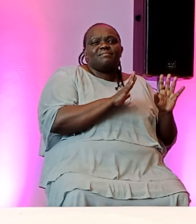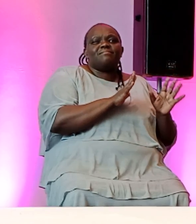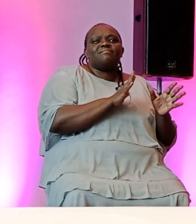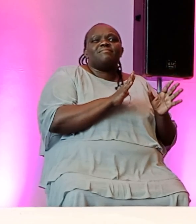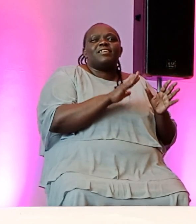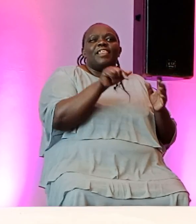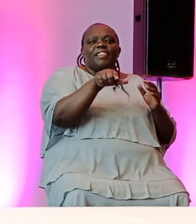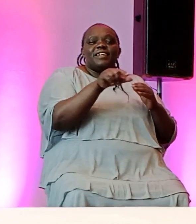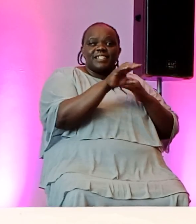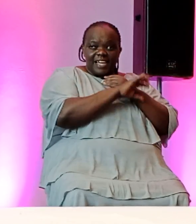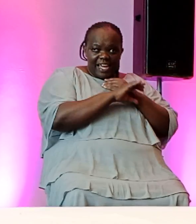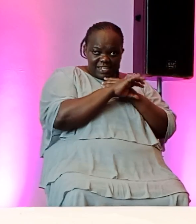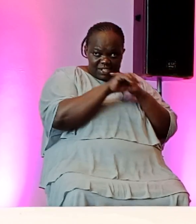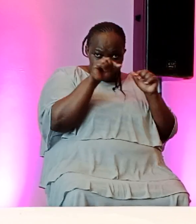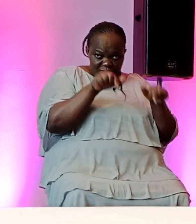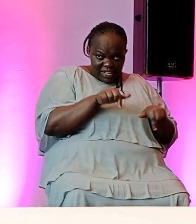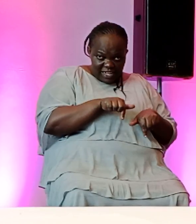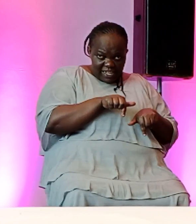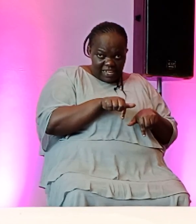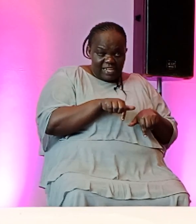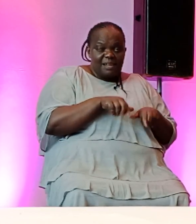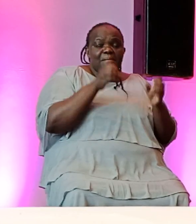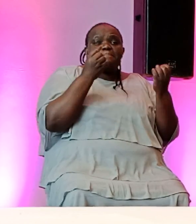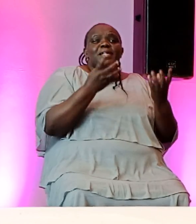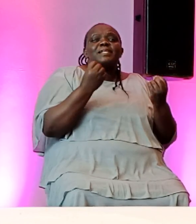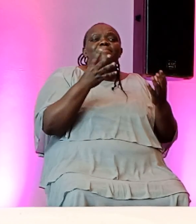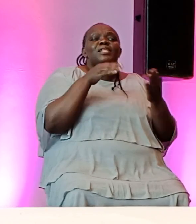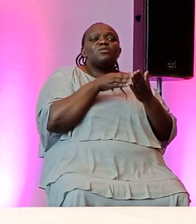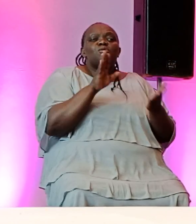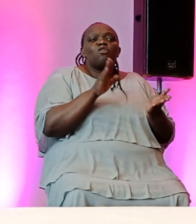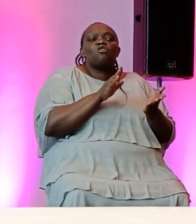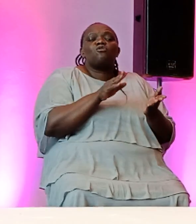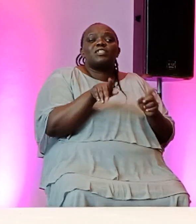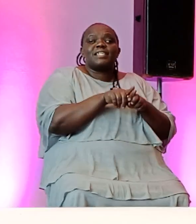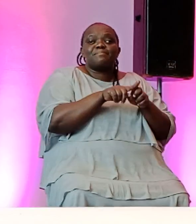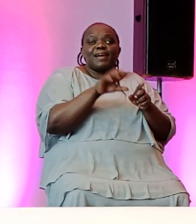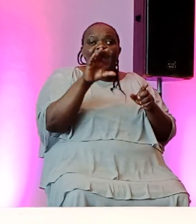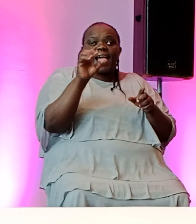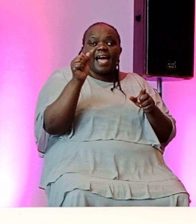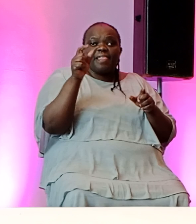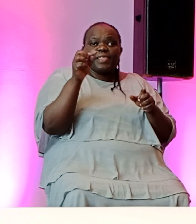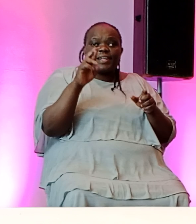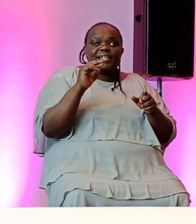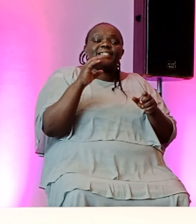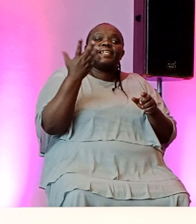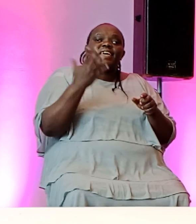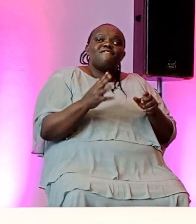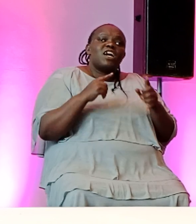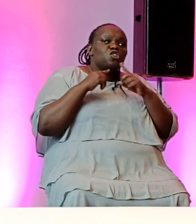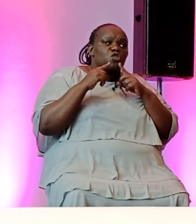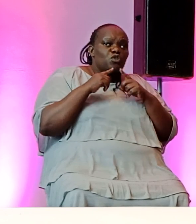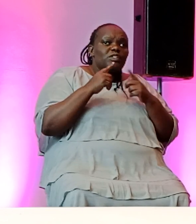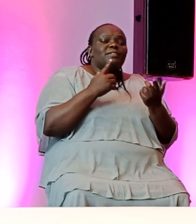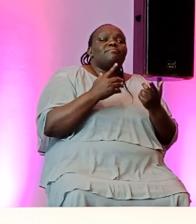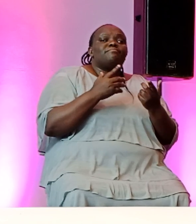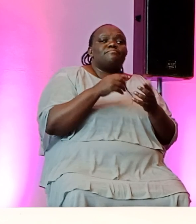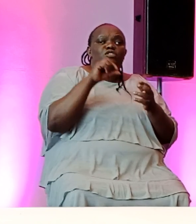country today. And many more, as Catherine said, that are never talked about.